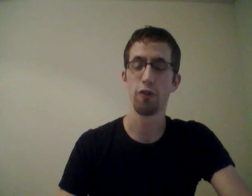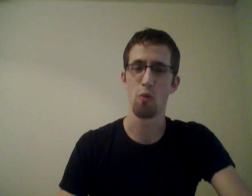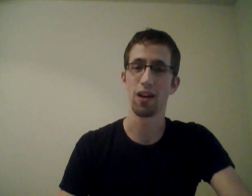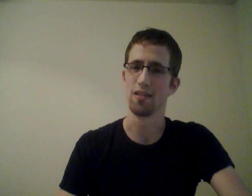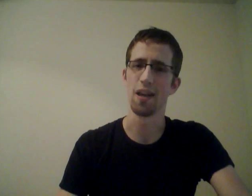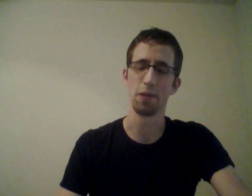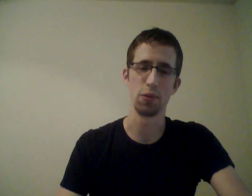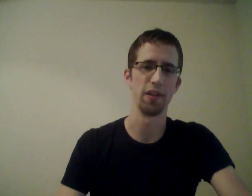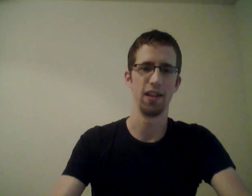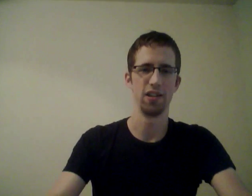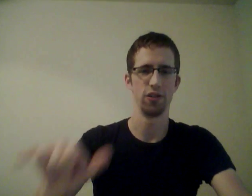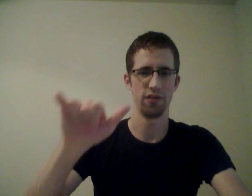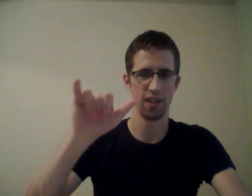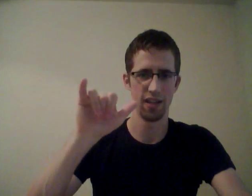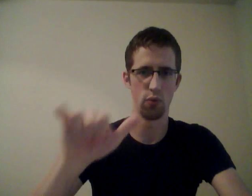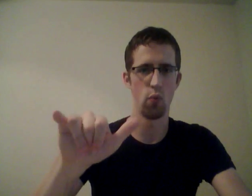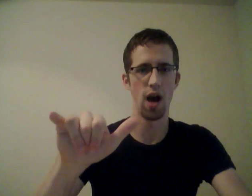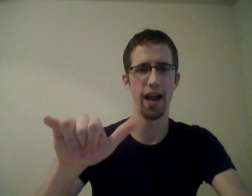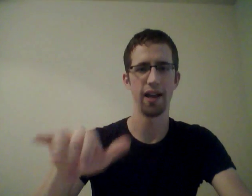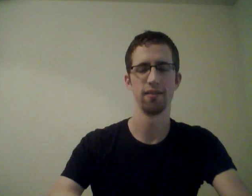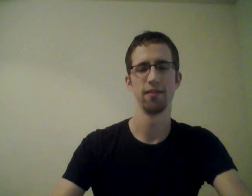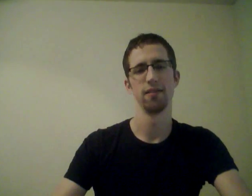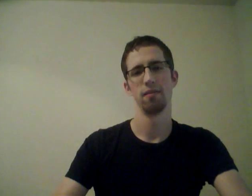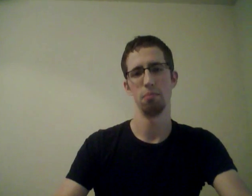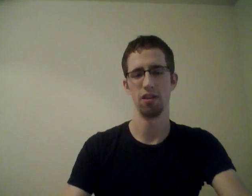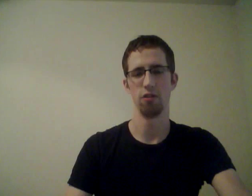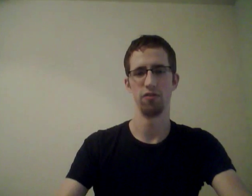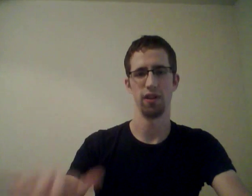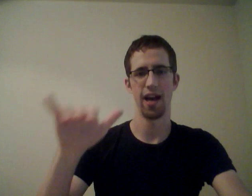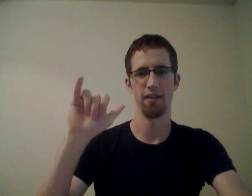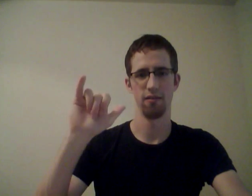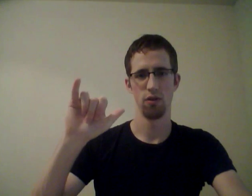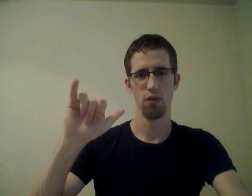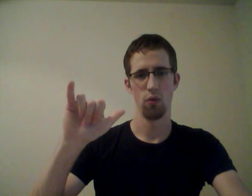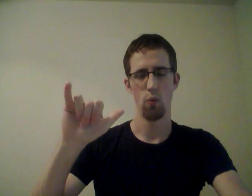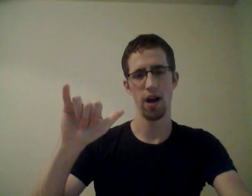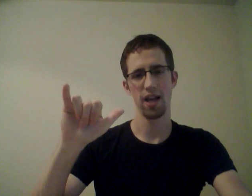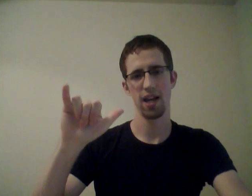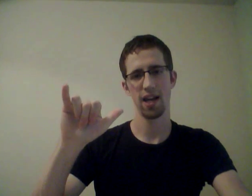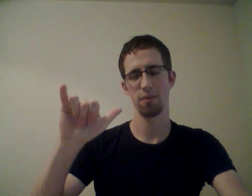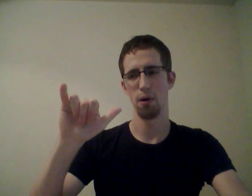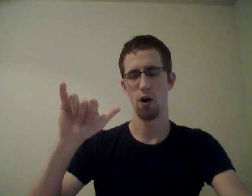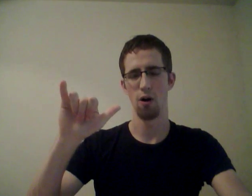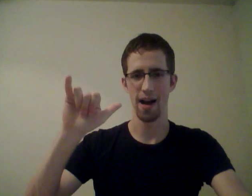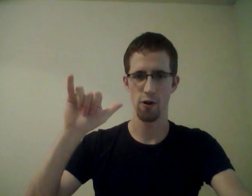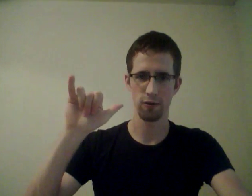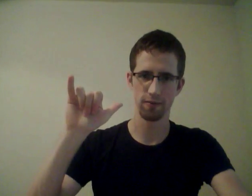more conceptual things, you'll see the why being used for that. Y hand, palm out,